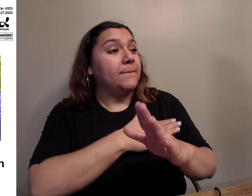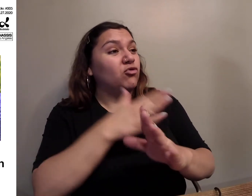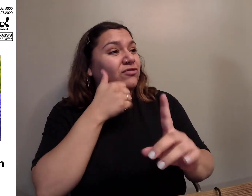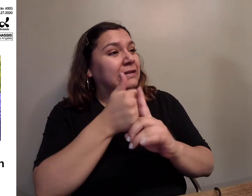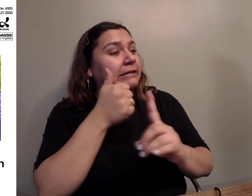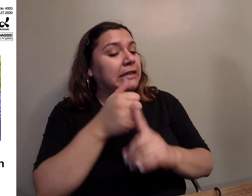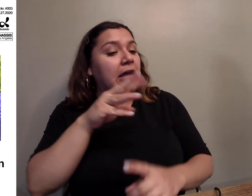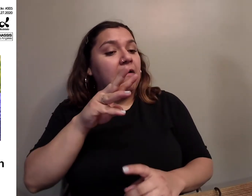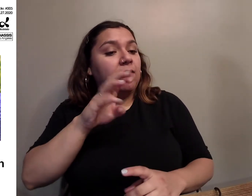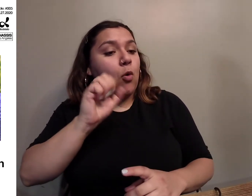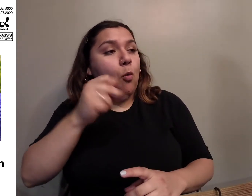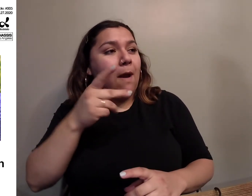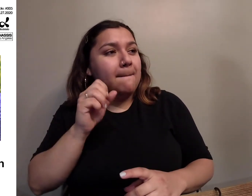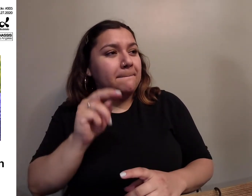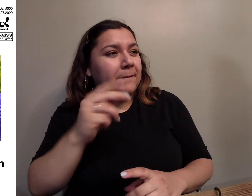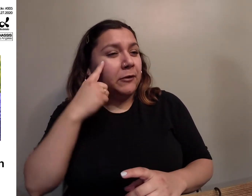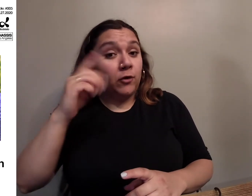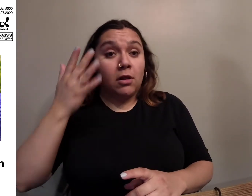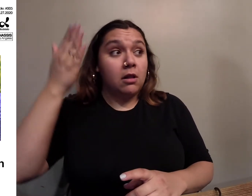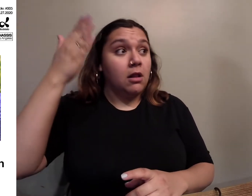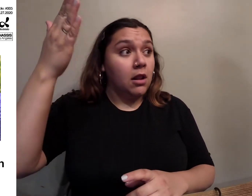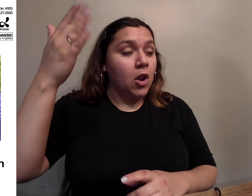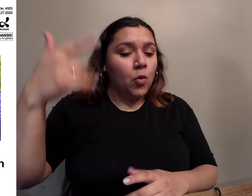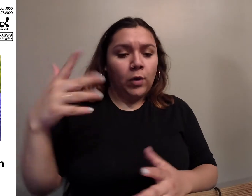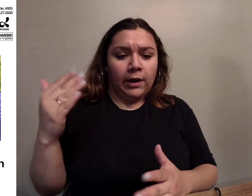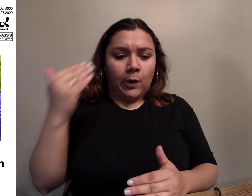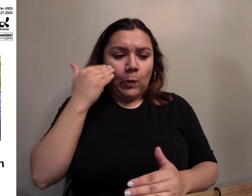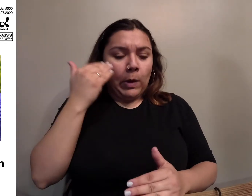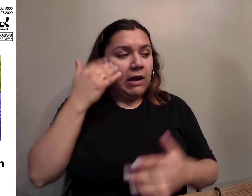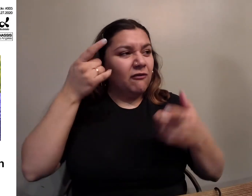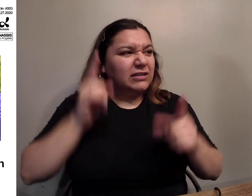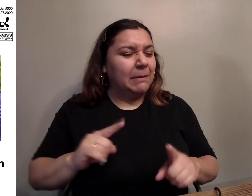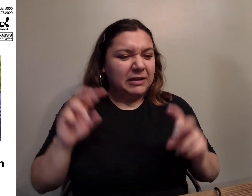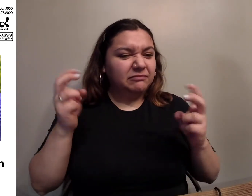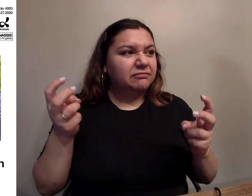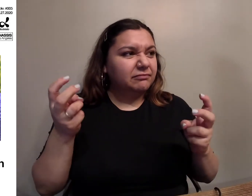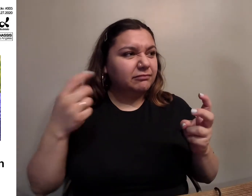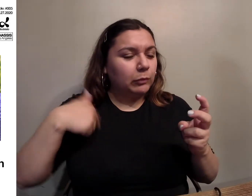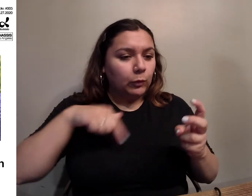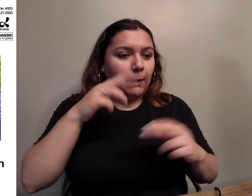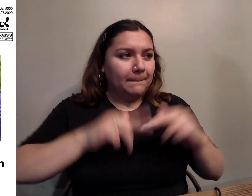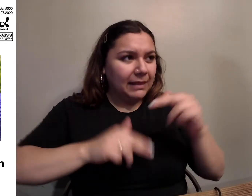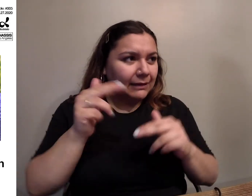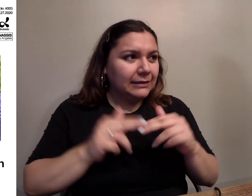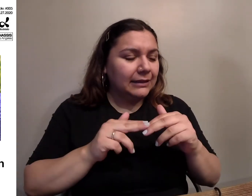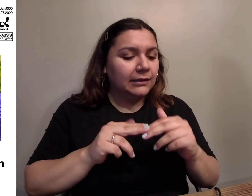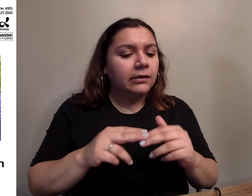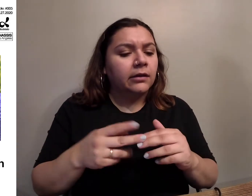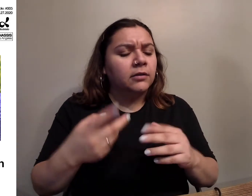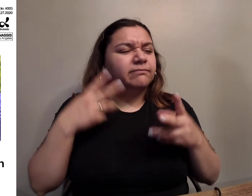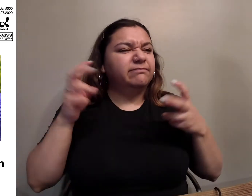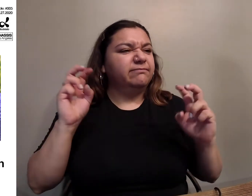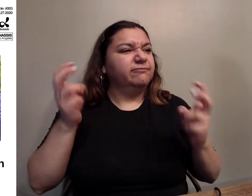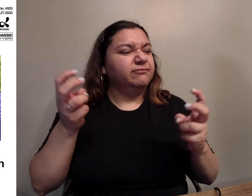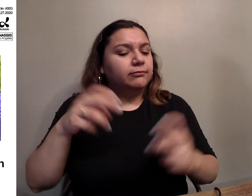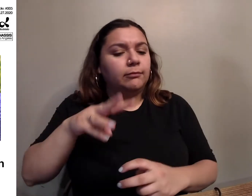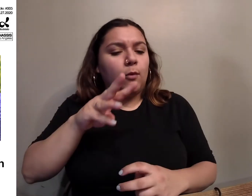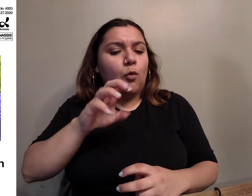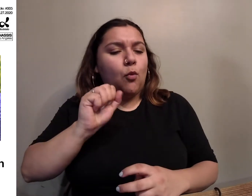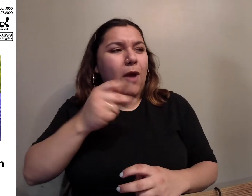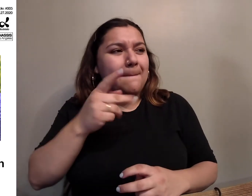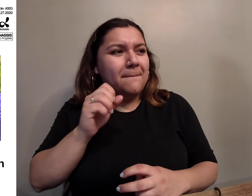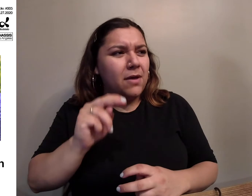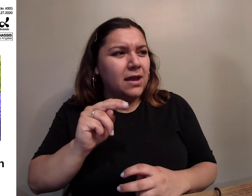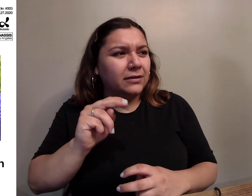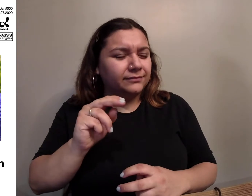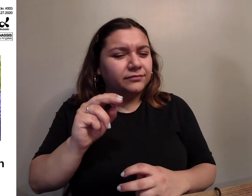future, we're aware of what we're building. The weapon of the future. What